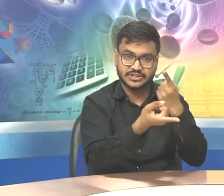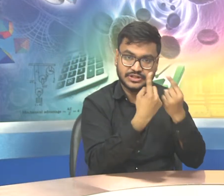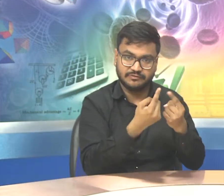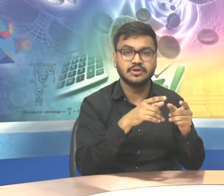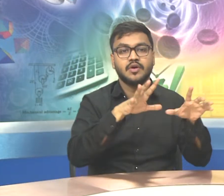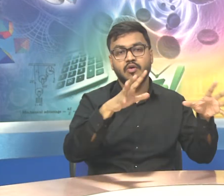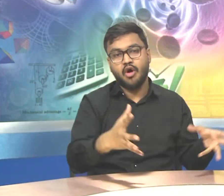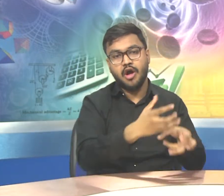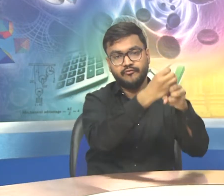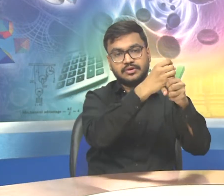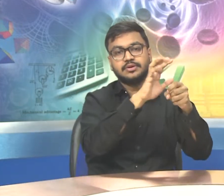and counted.